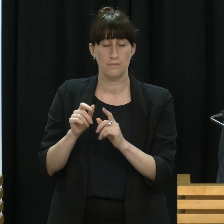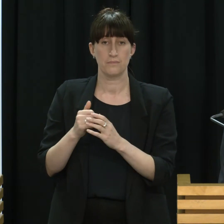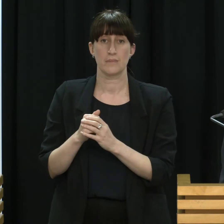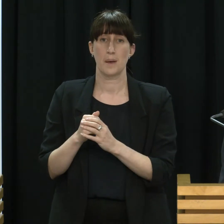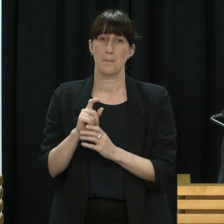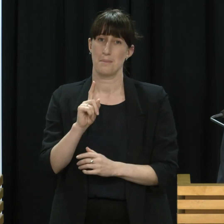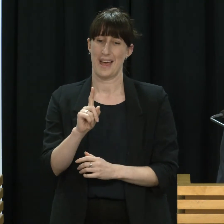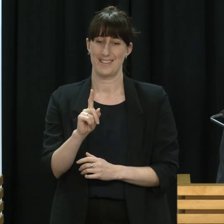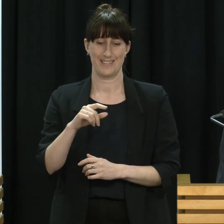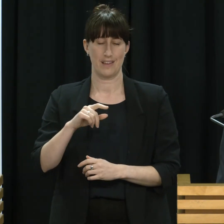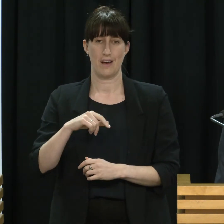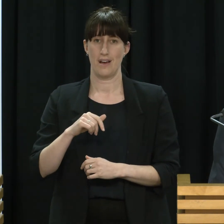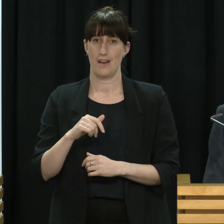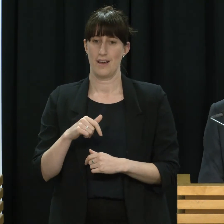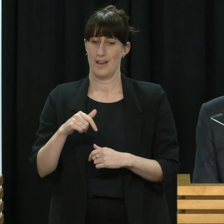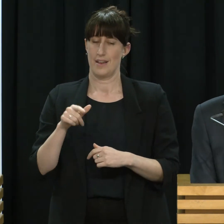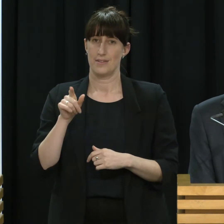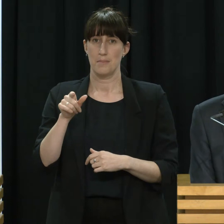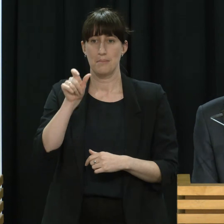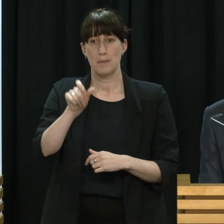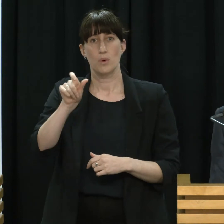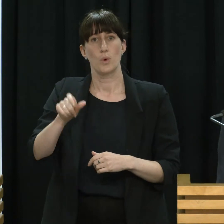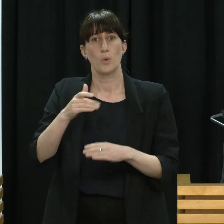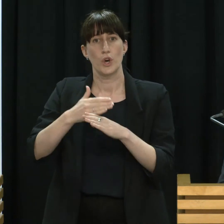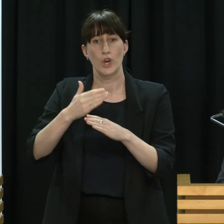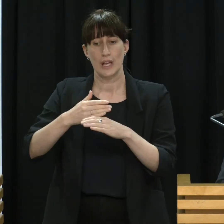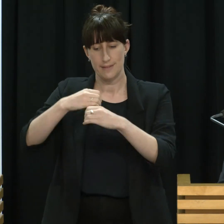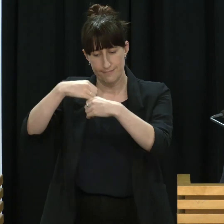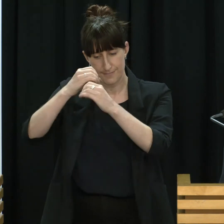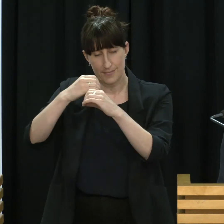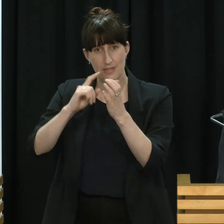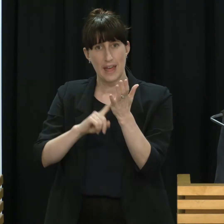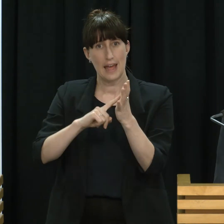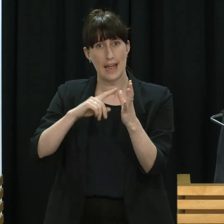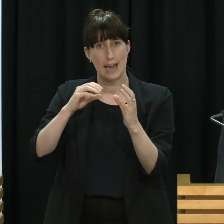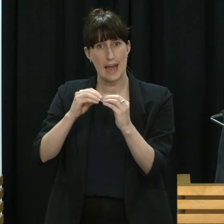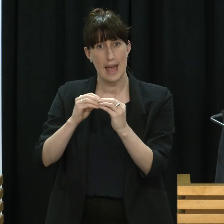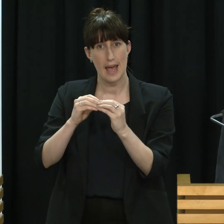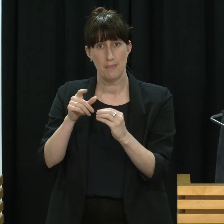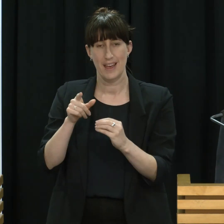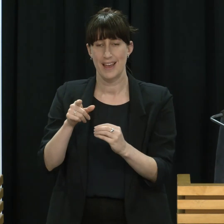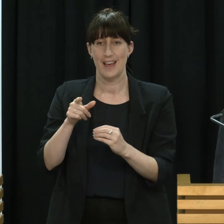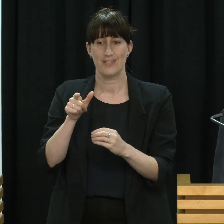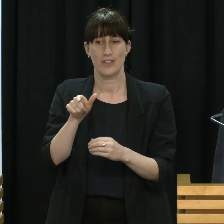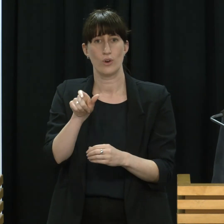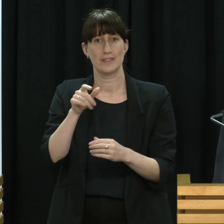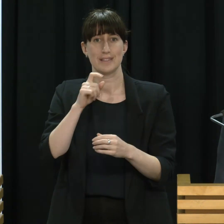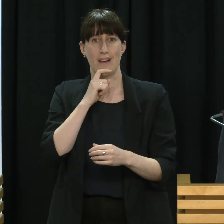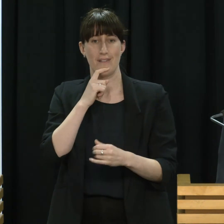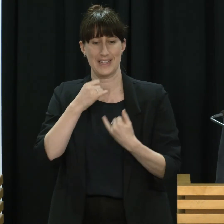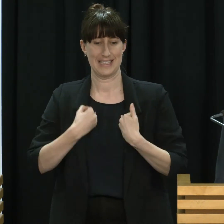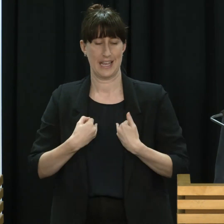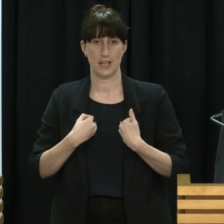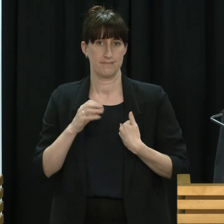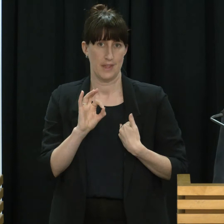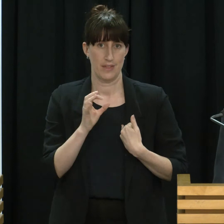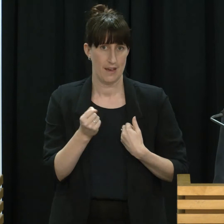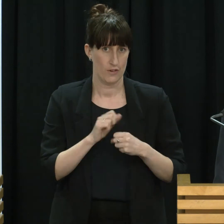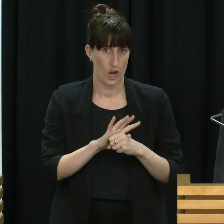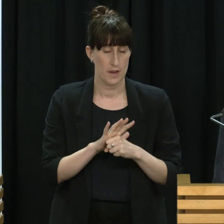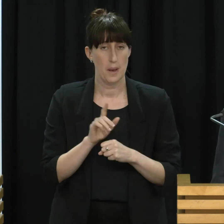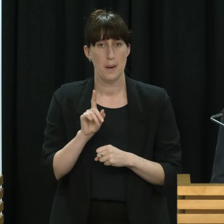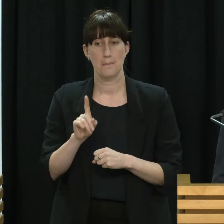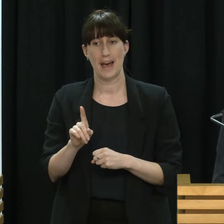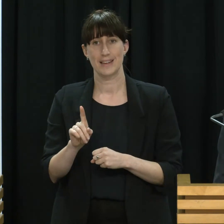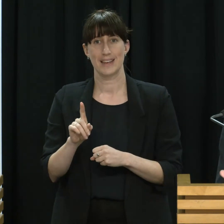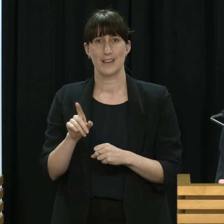the genomic sequencing there, not with COVID-19 I might add, but we know they are very responsive, that is